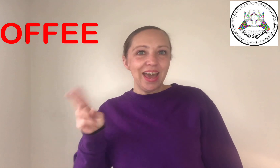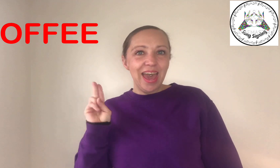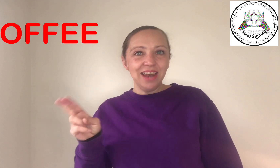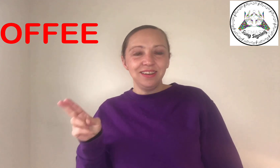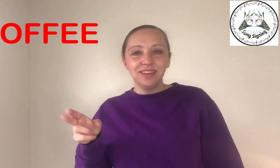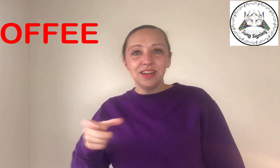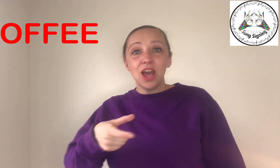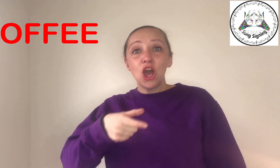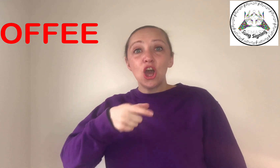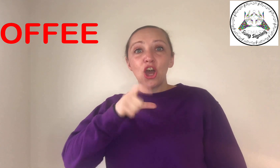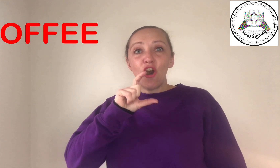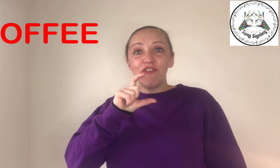Again, coffee.